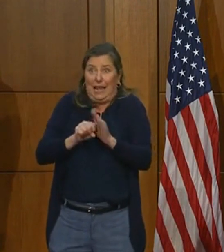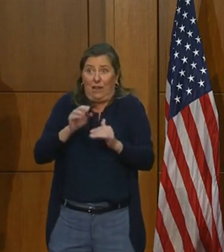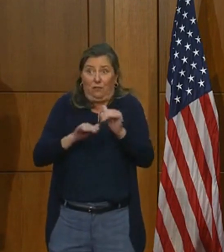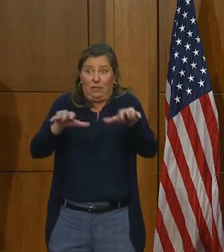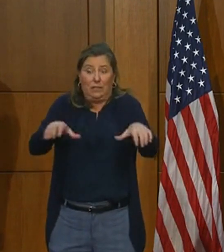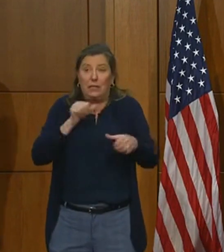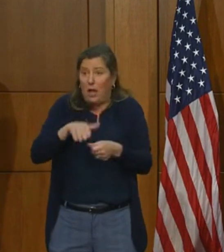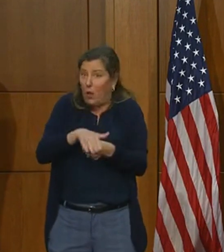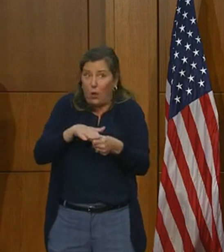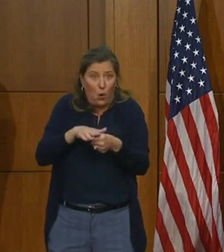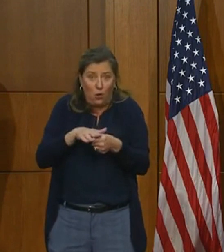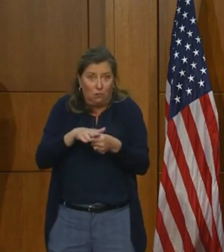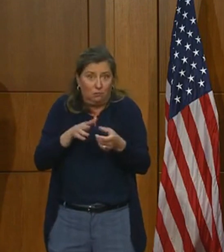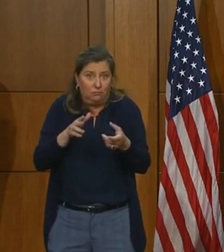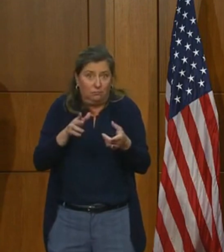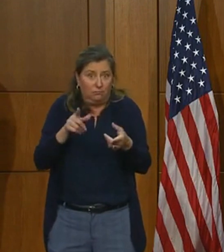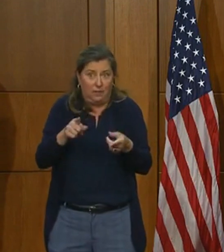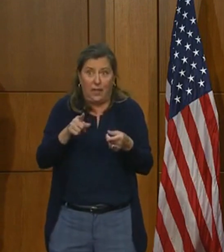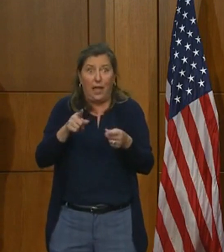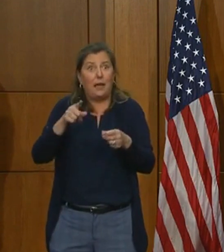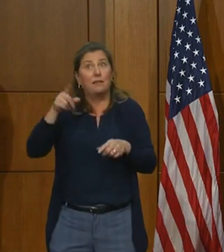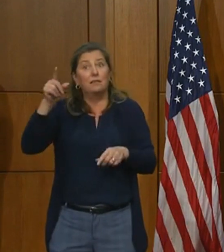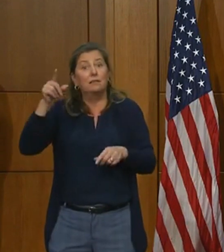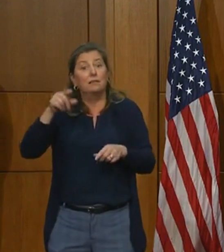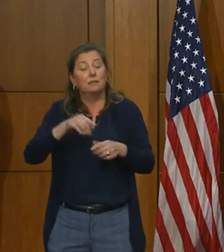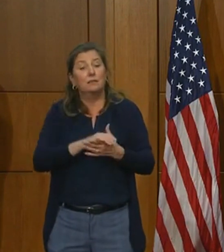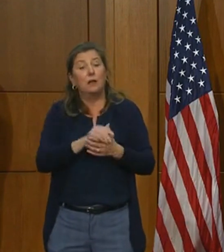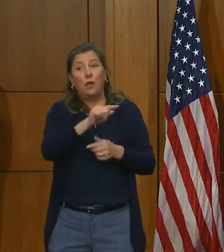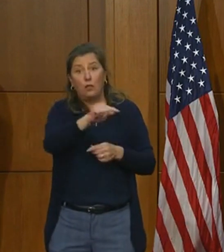even a local facility. They are operated